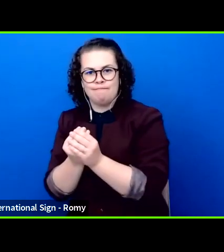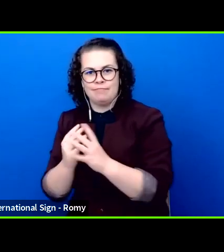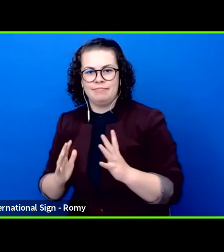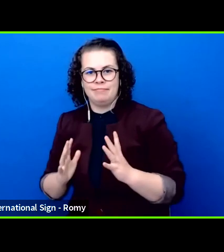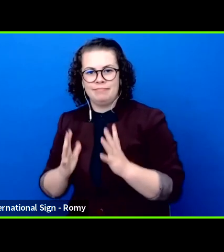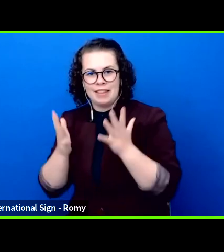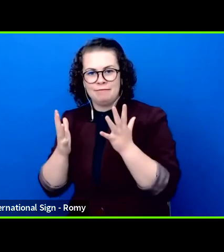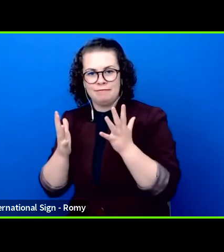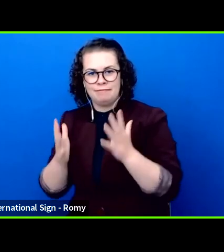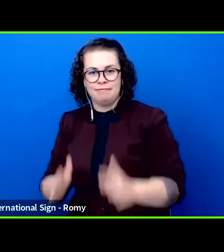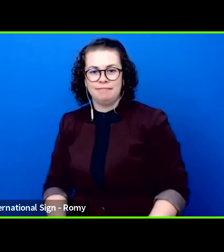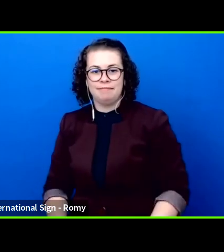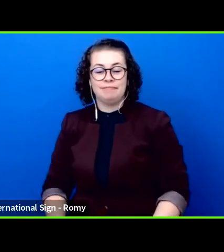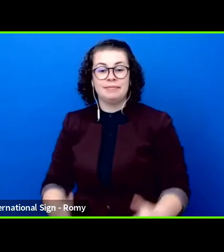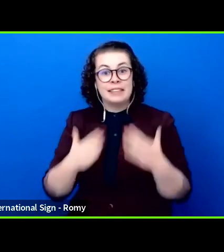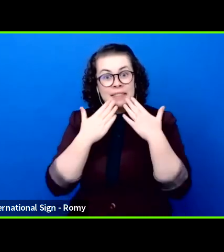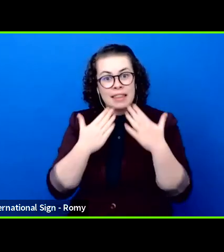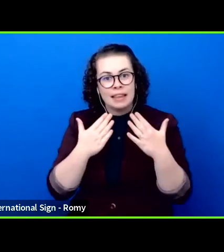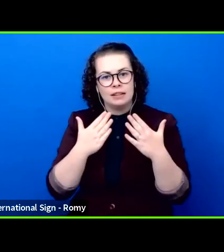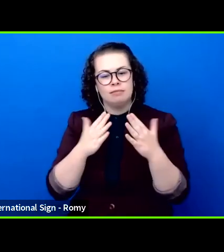Thank you for staying curious.